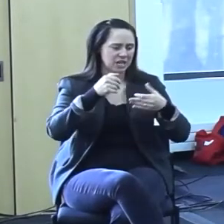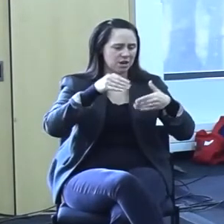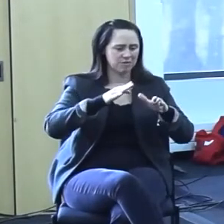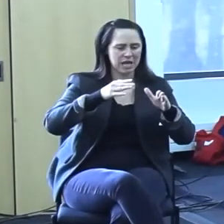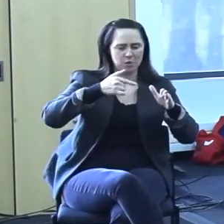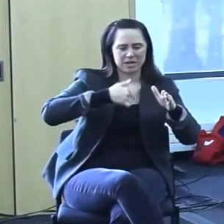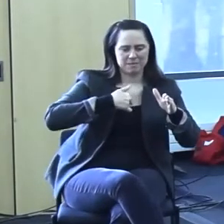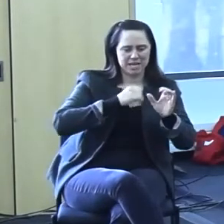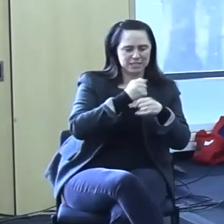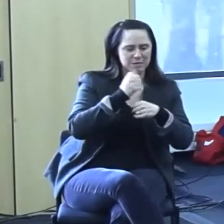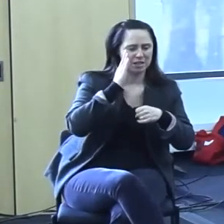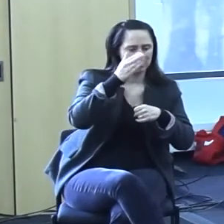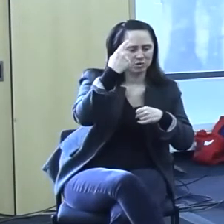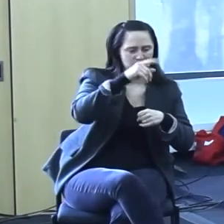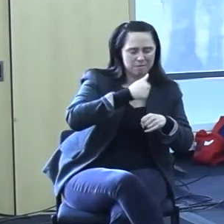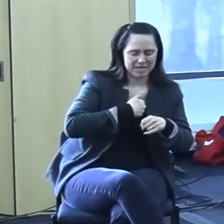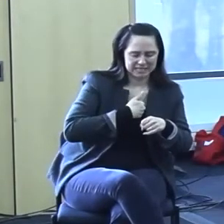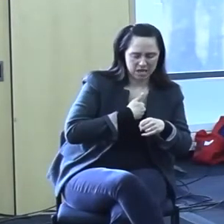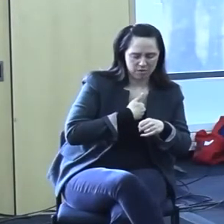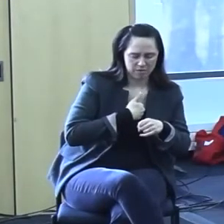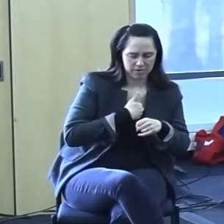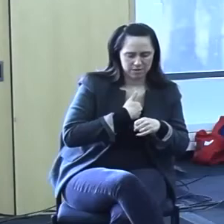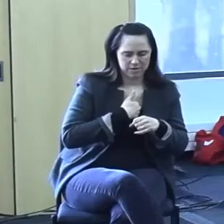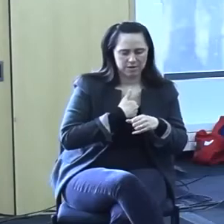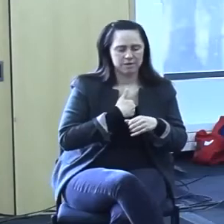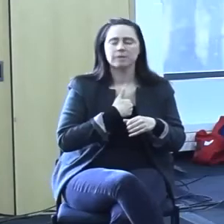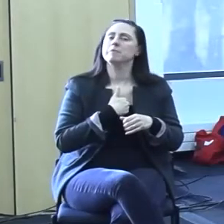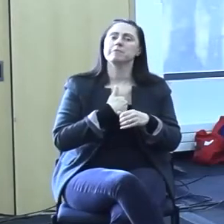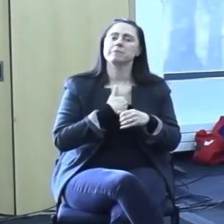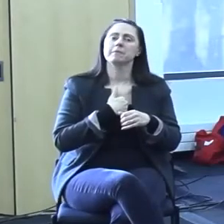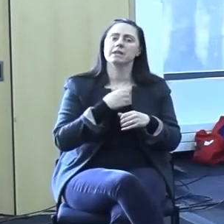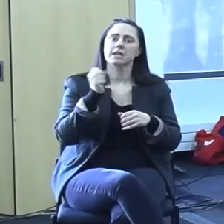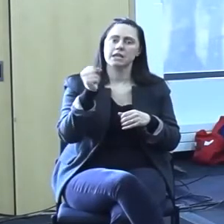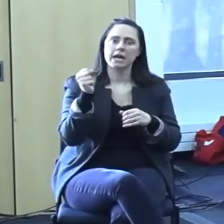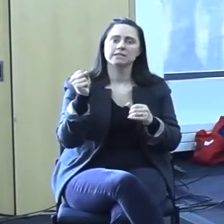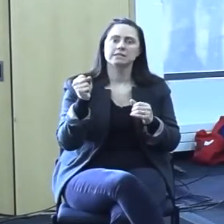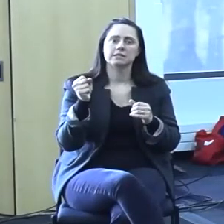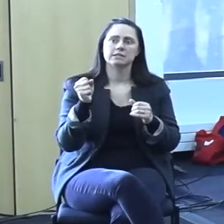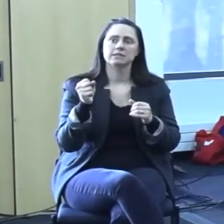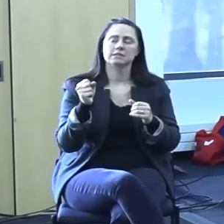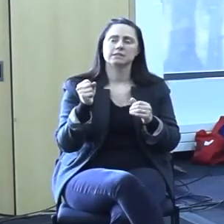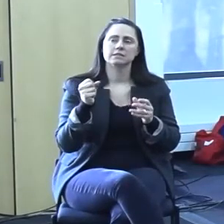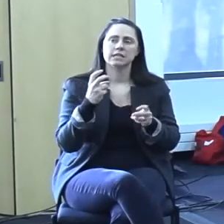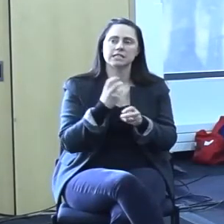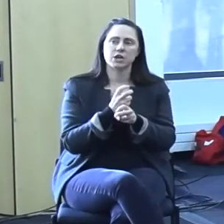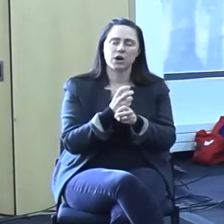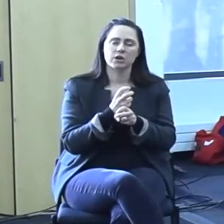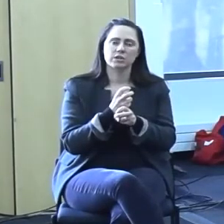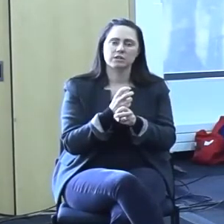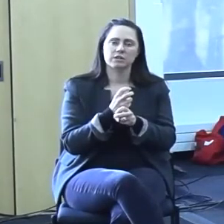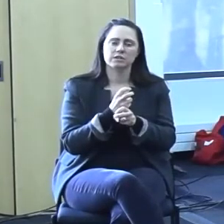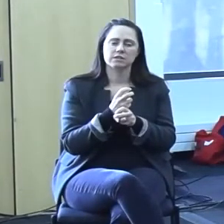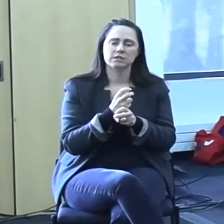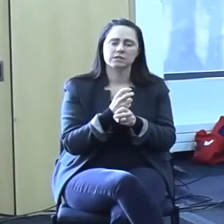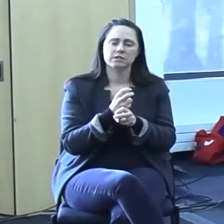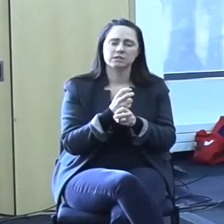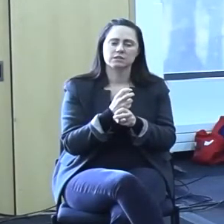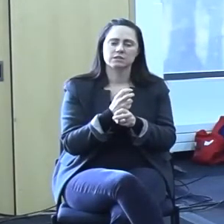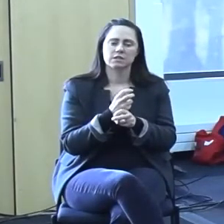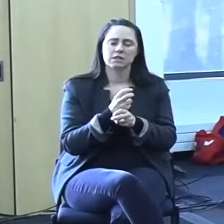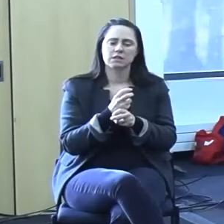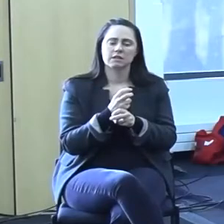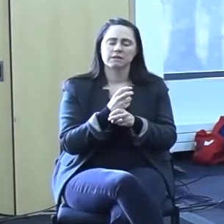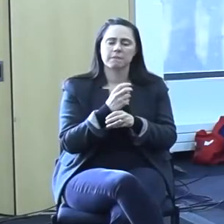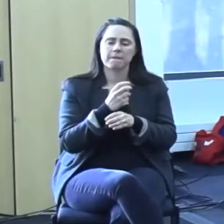for myself. And uh, yes, it's hard uh, day